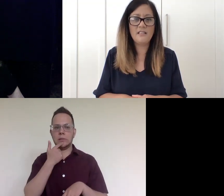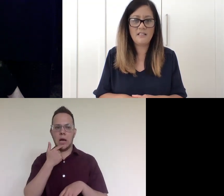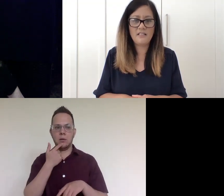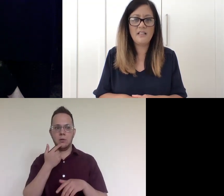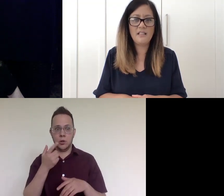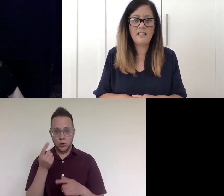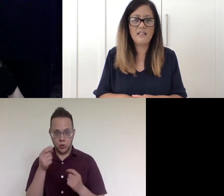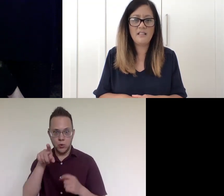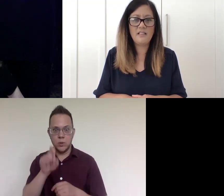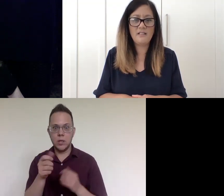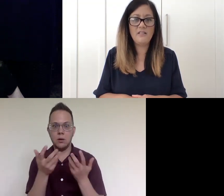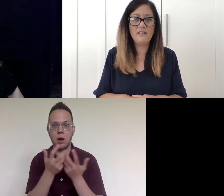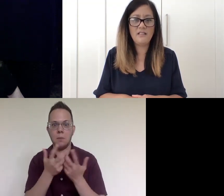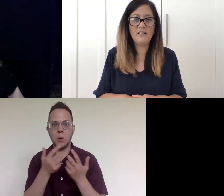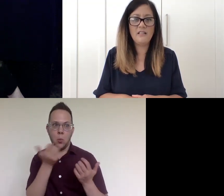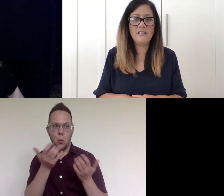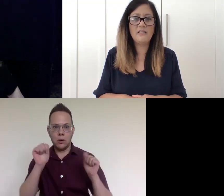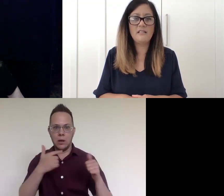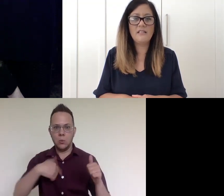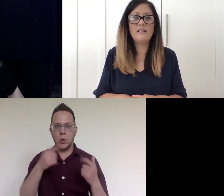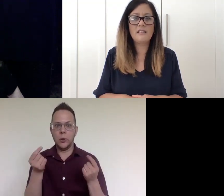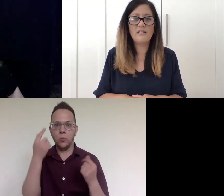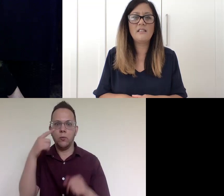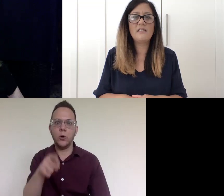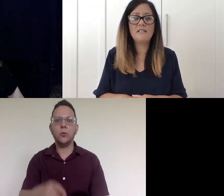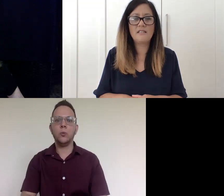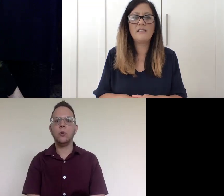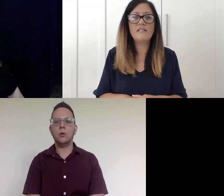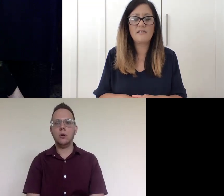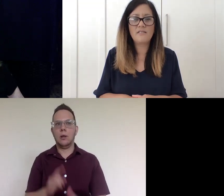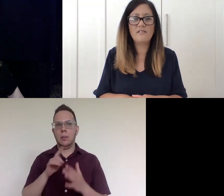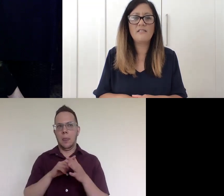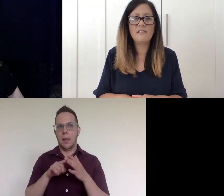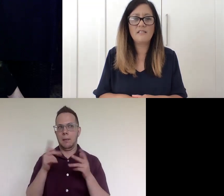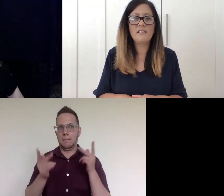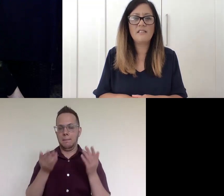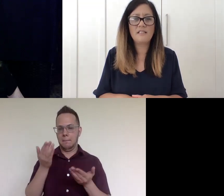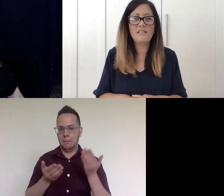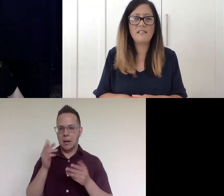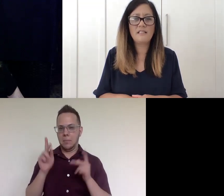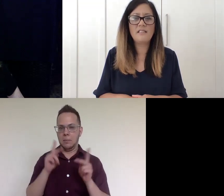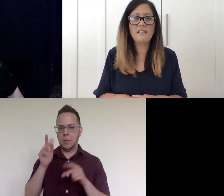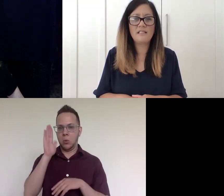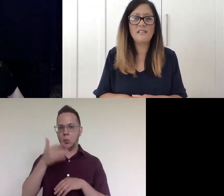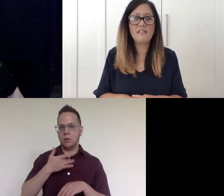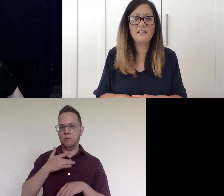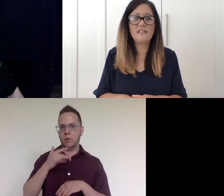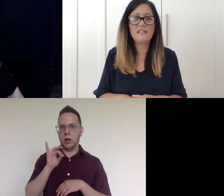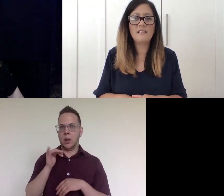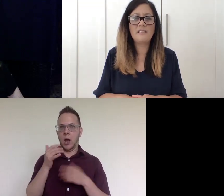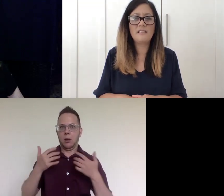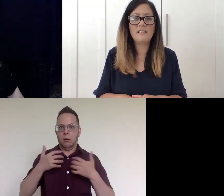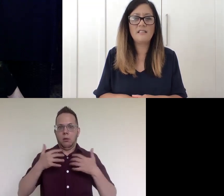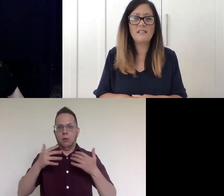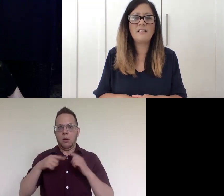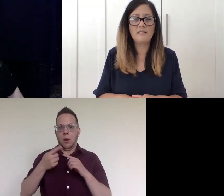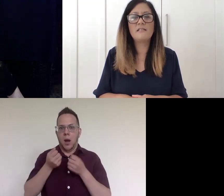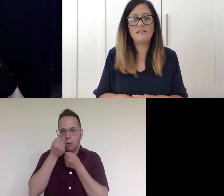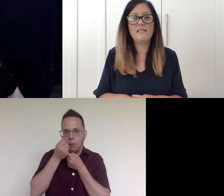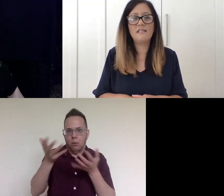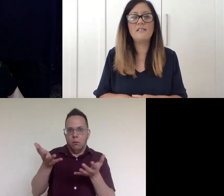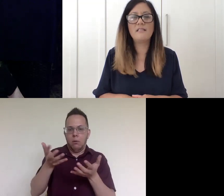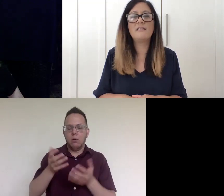And if you're really going to be supplying this information, then people will feel like they won't be so shy about disclosing their